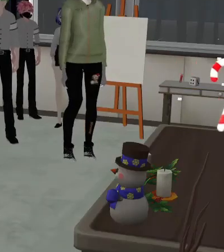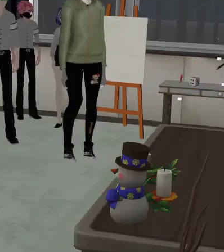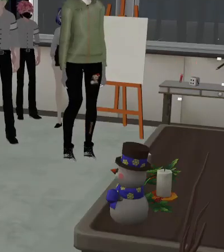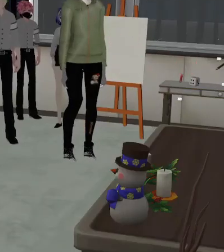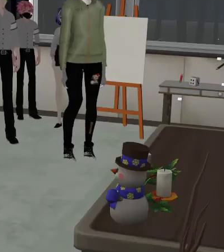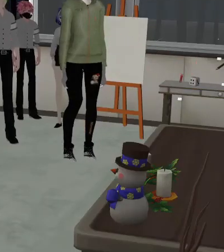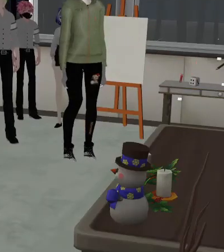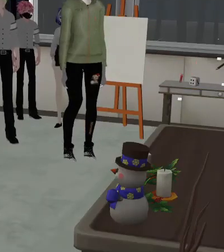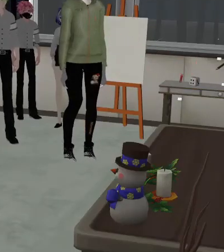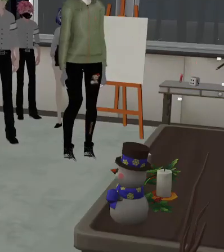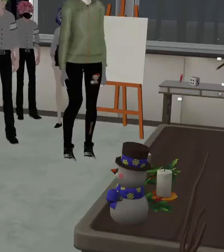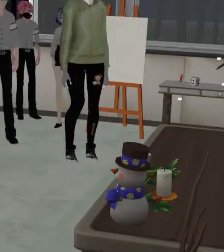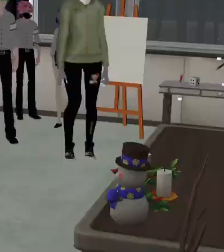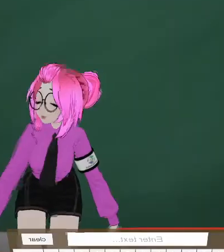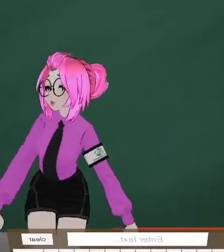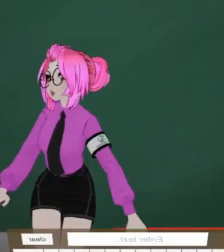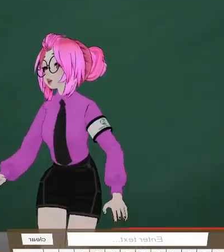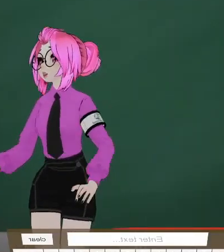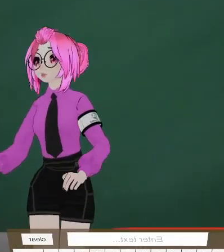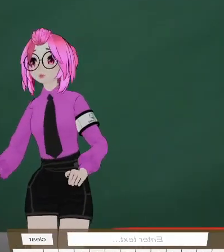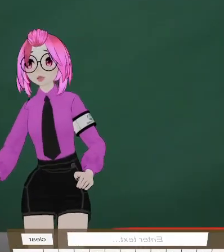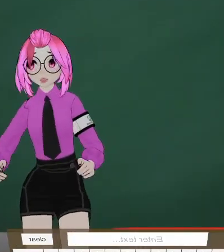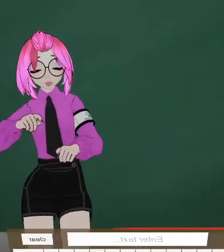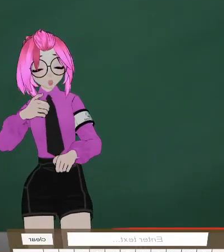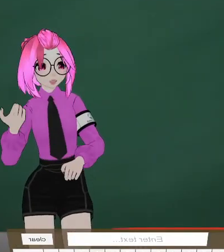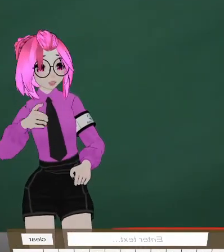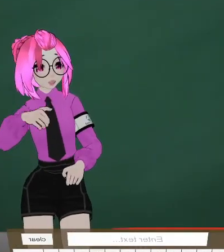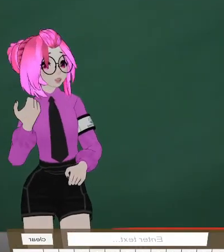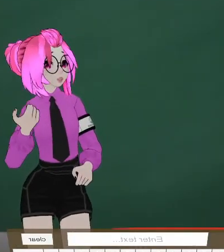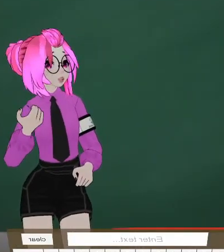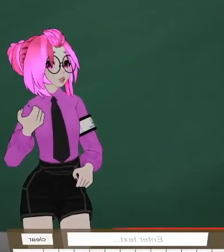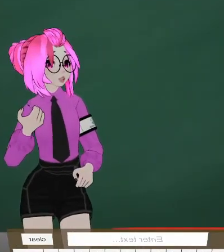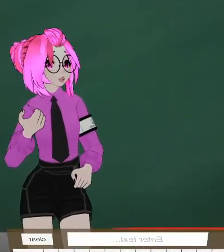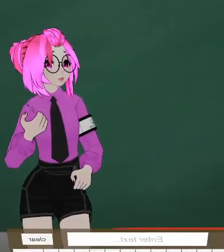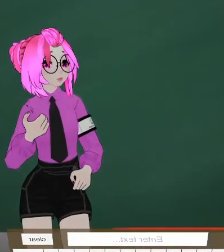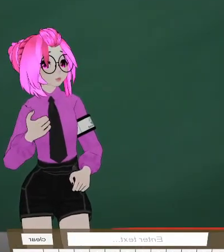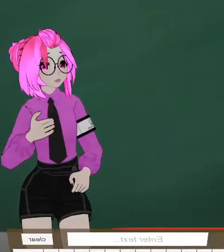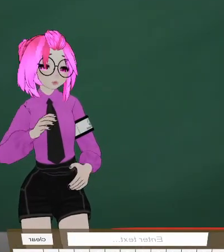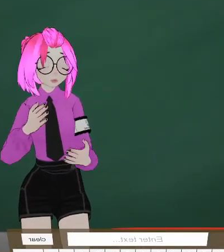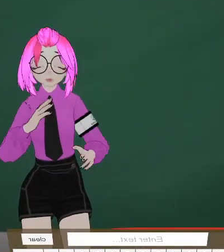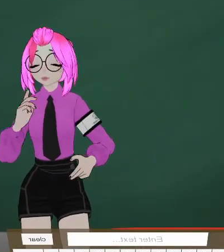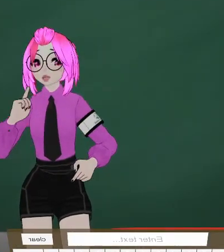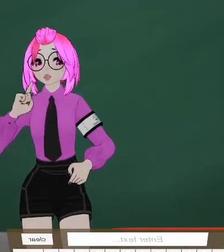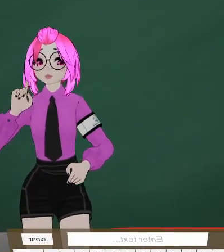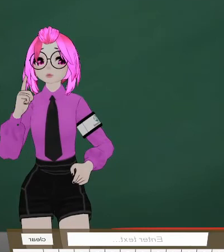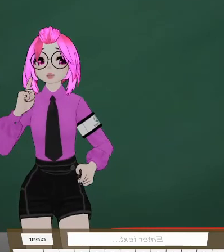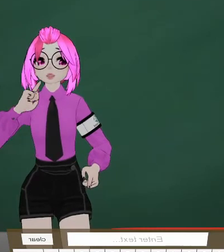candy cane or i think there's what's what's the other name for candy cane whatever but you sign